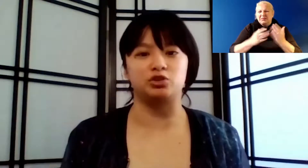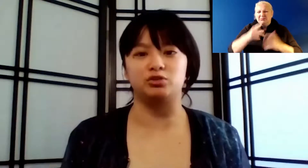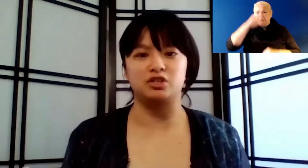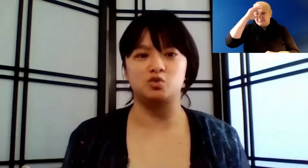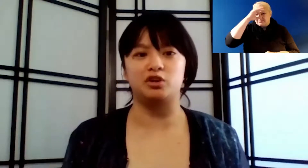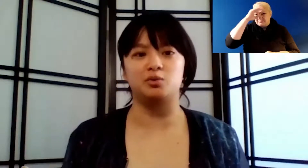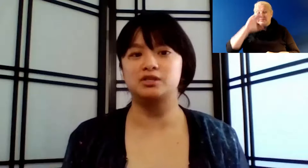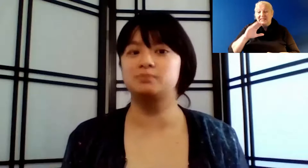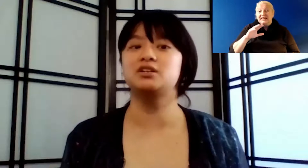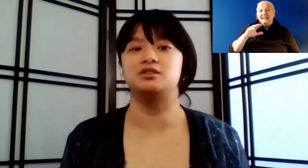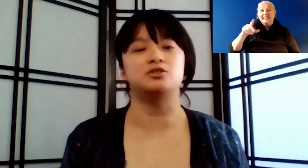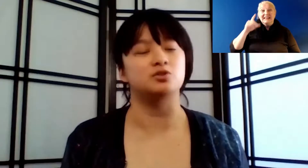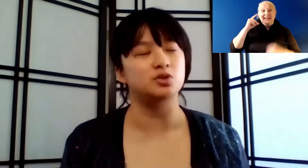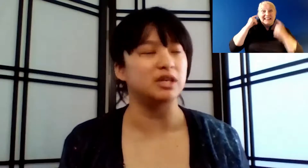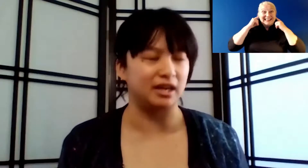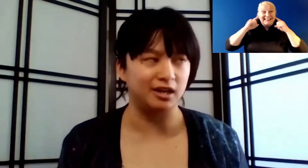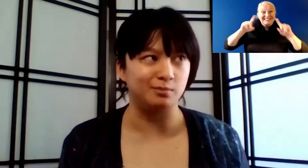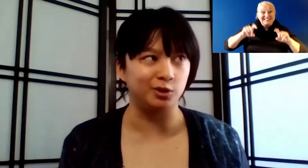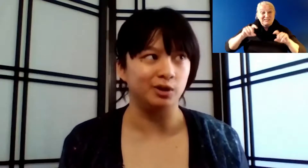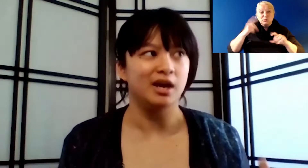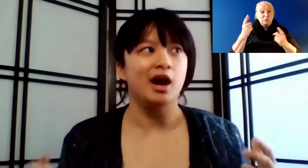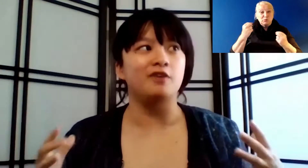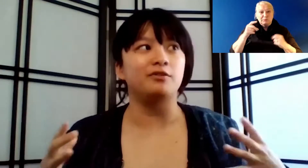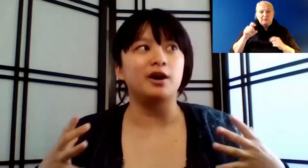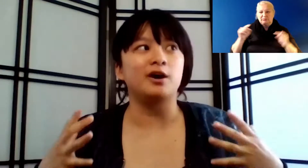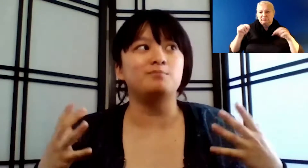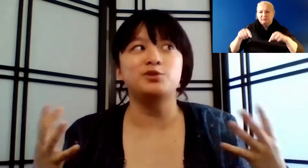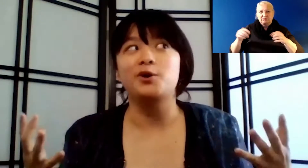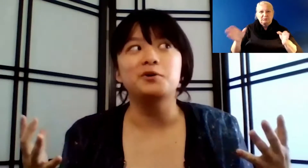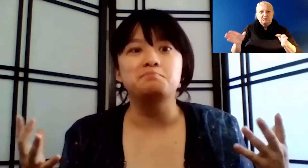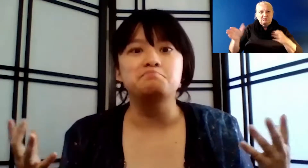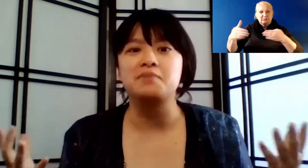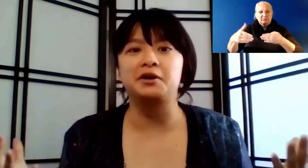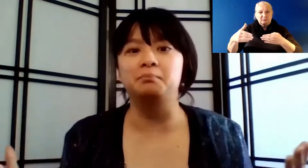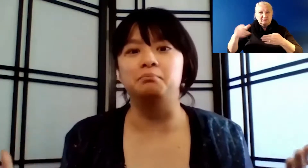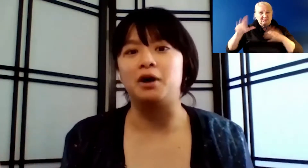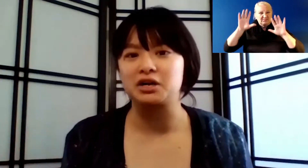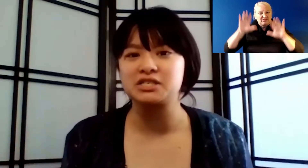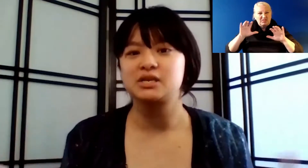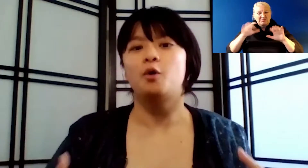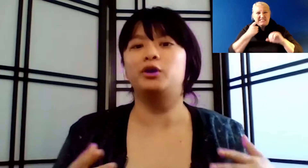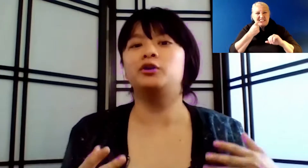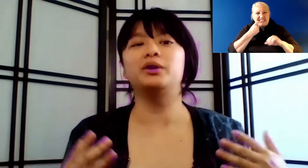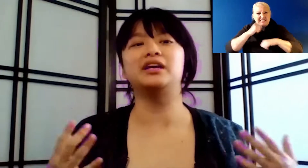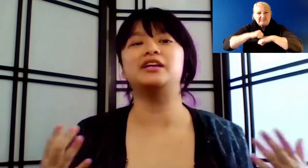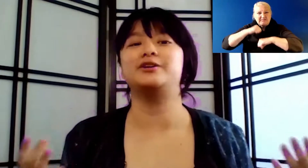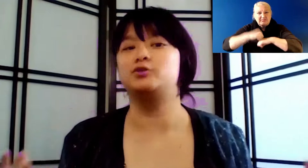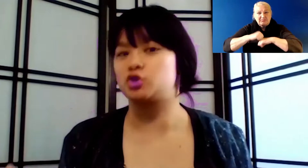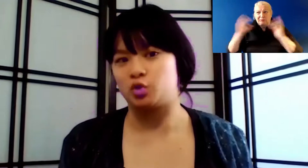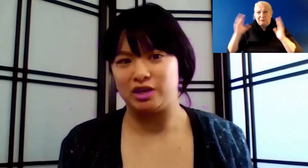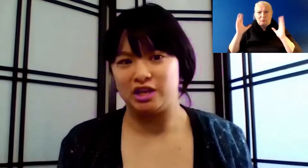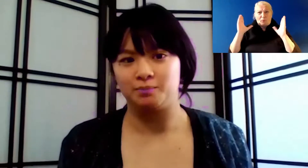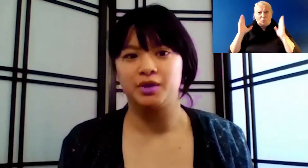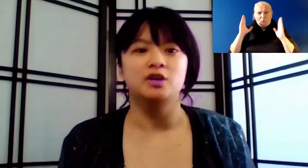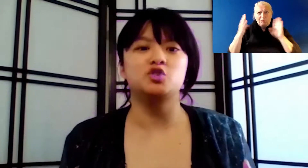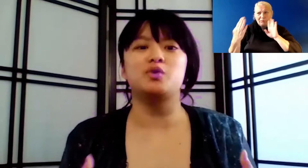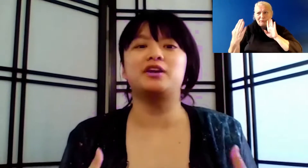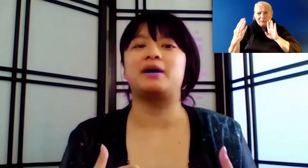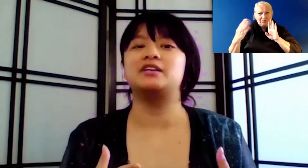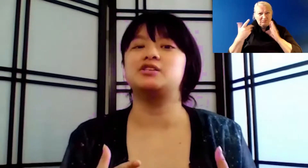children is where you are subjected to sitting in the middle of a dark metal box where no one can hear you screaming, surrounded by a series